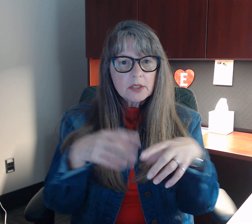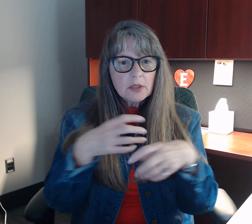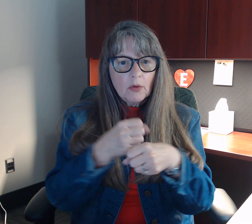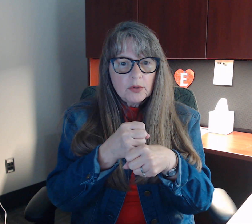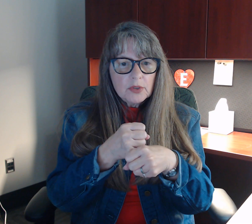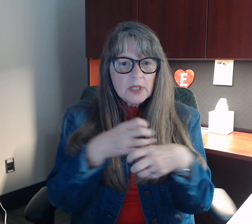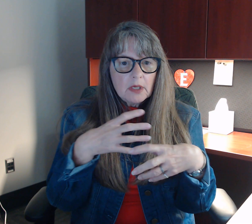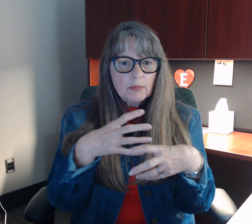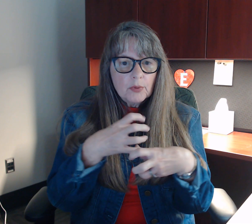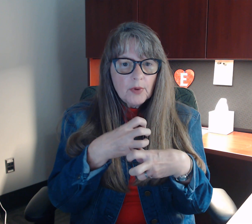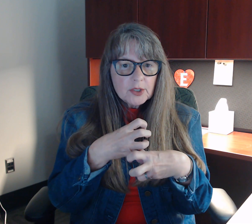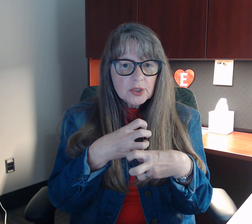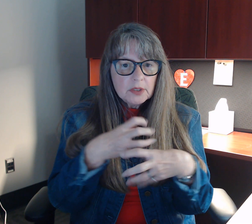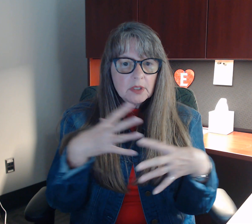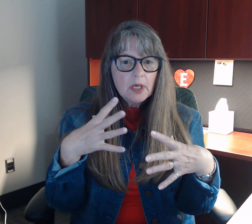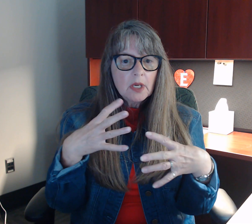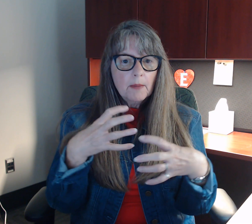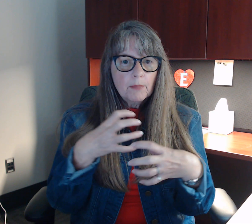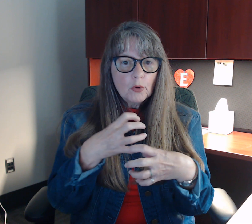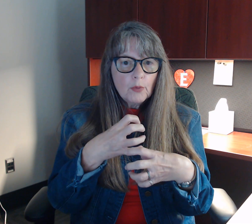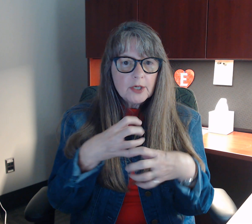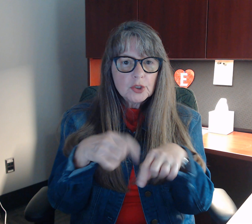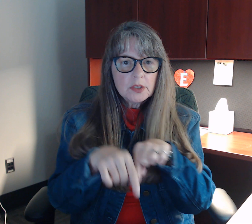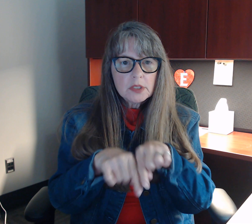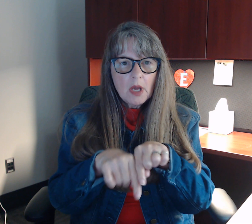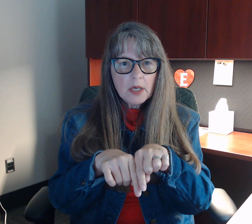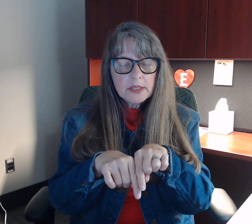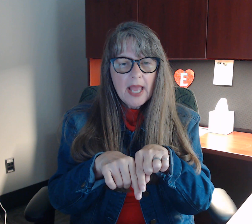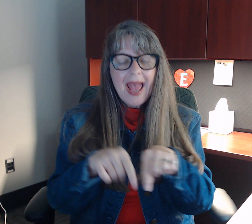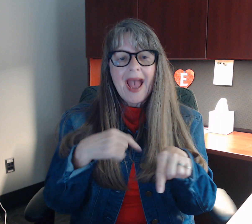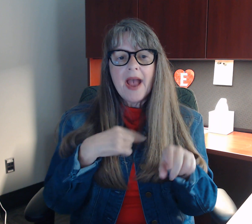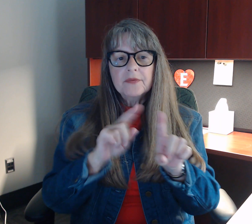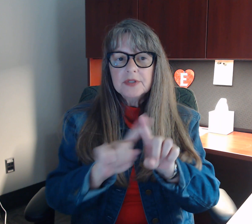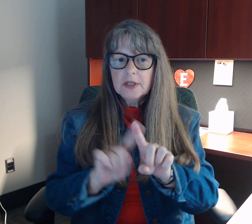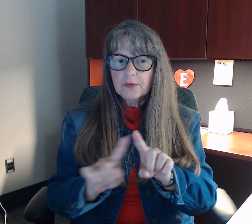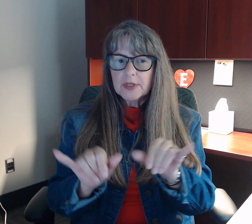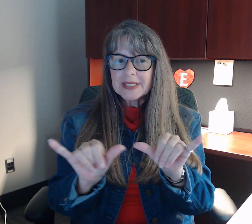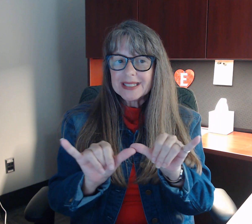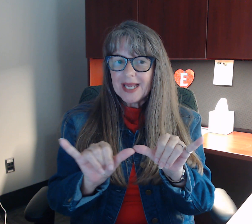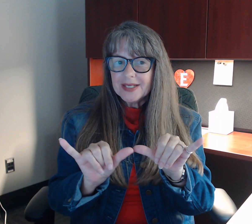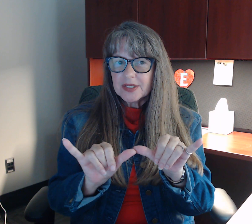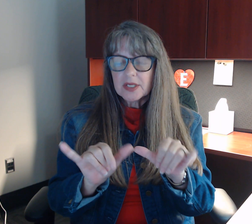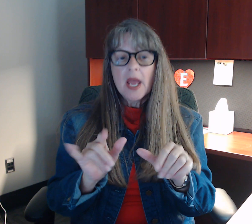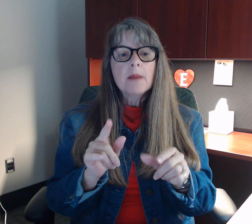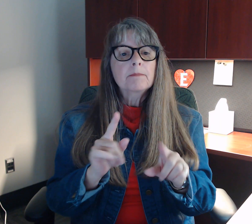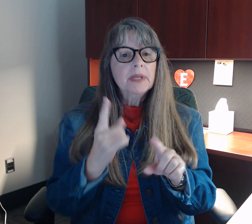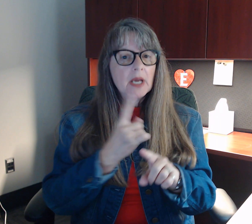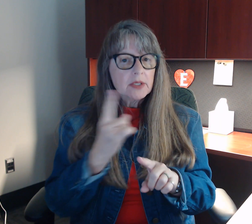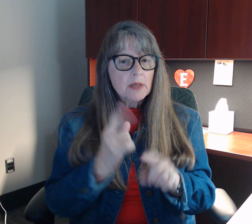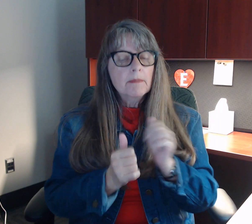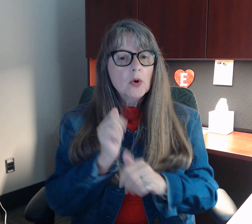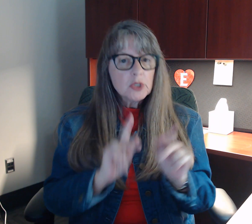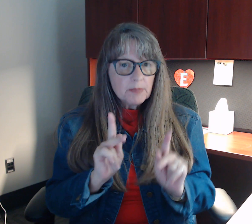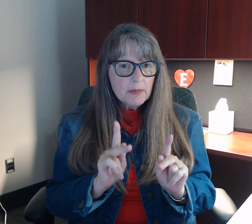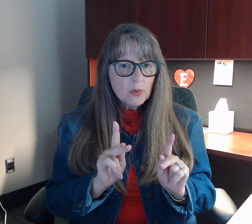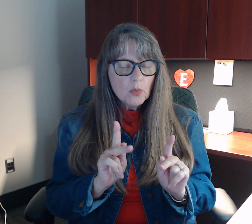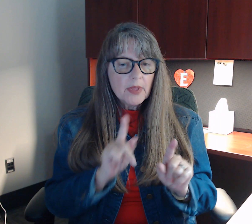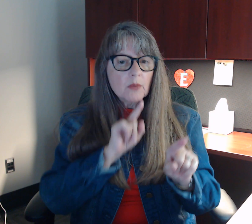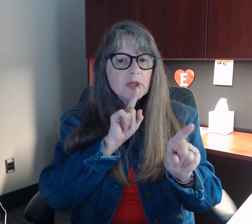or you can say compression socks, have different sizes, because most people, when they respond, they